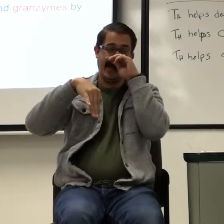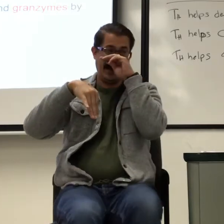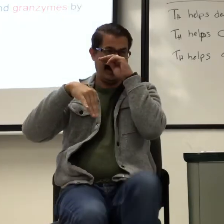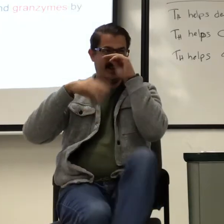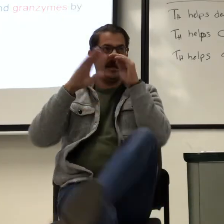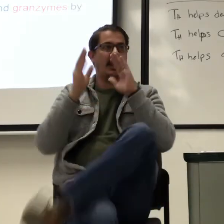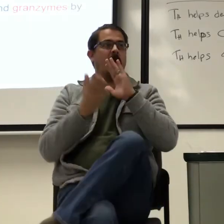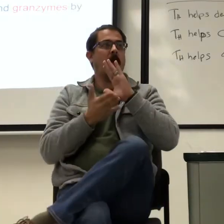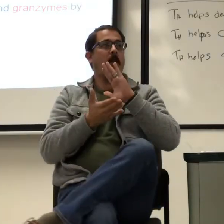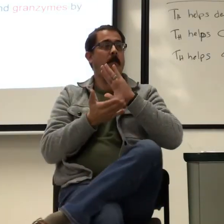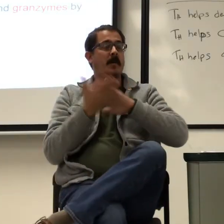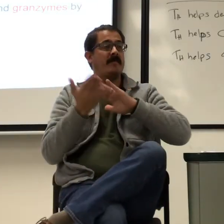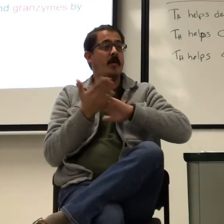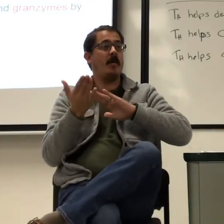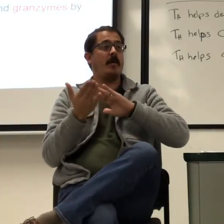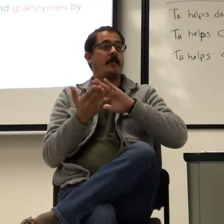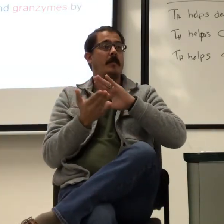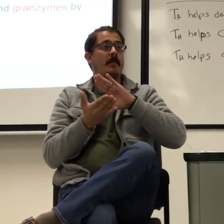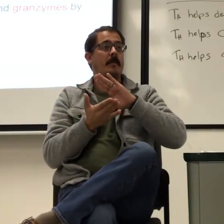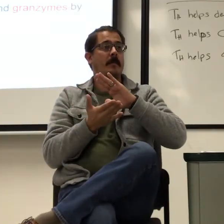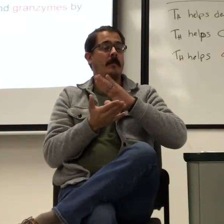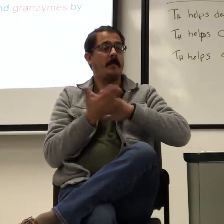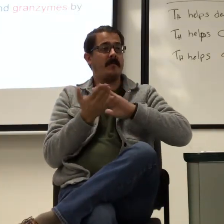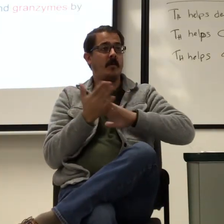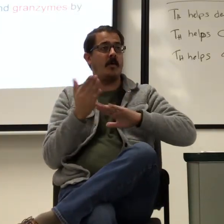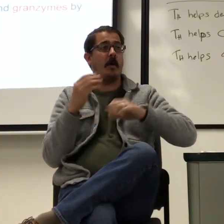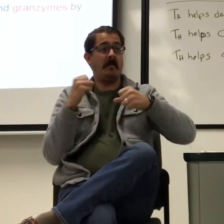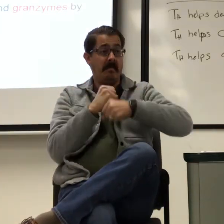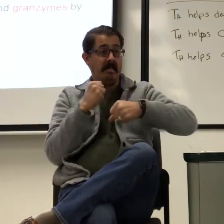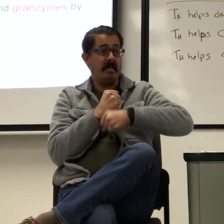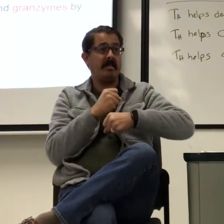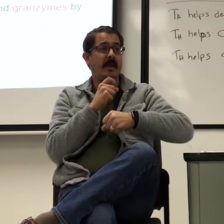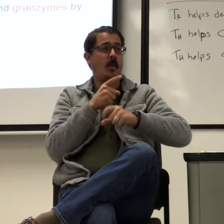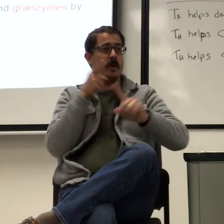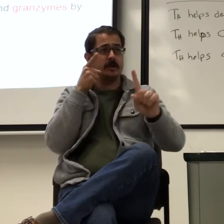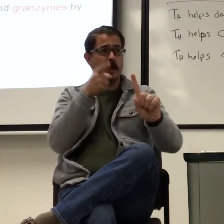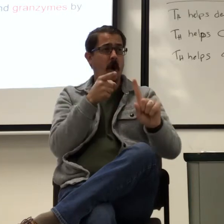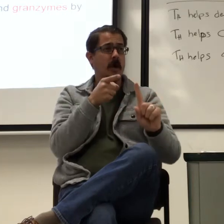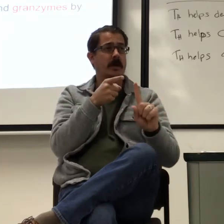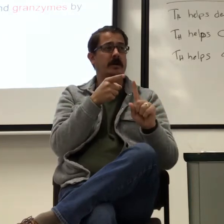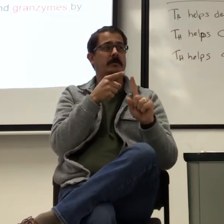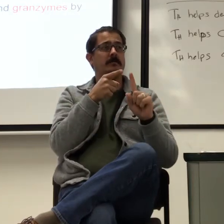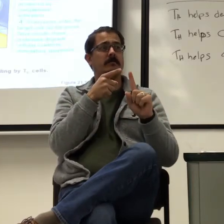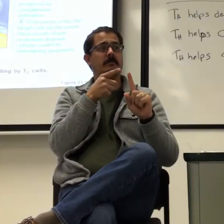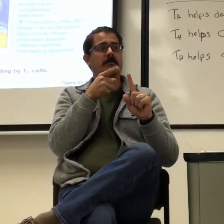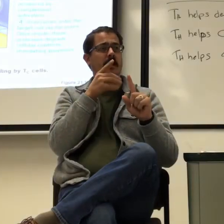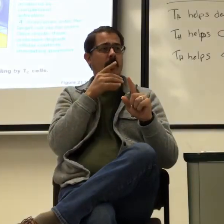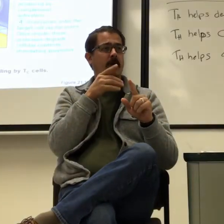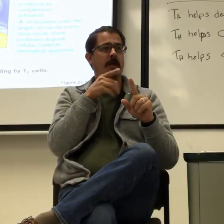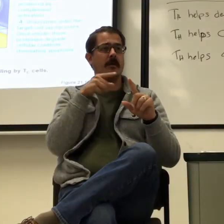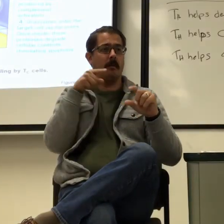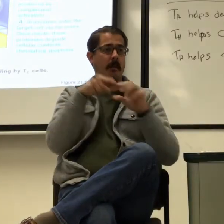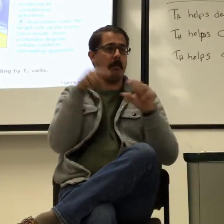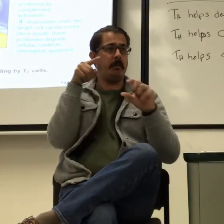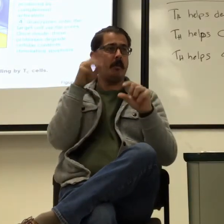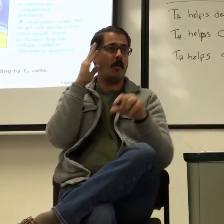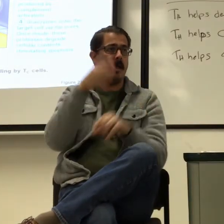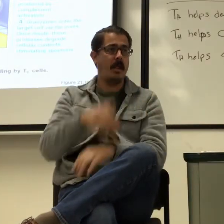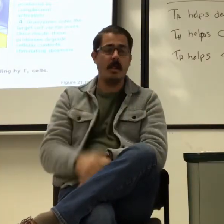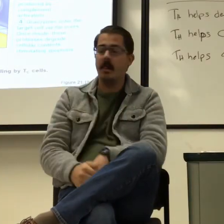perform hand-to-hand combat. They target virus-infected cells where they administer a lethal hit, shown here.